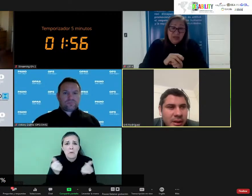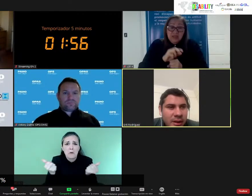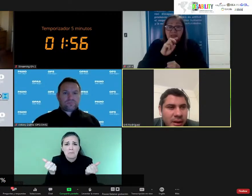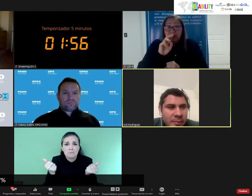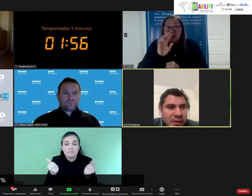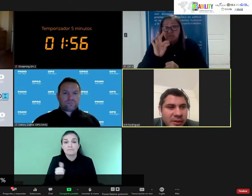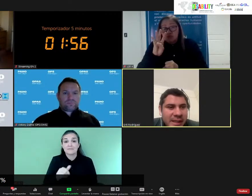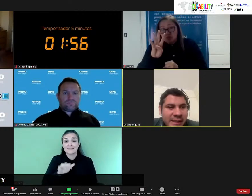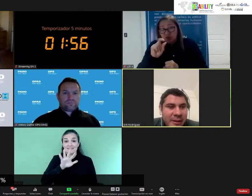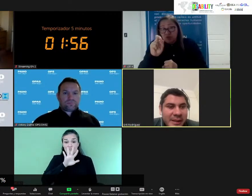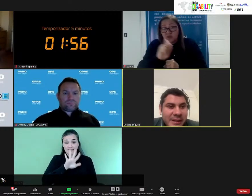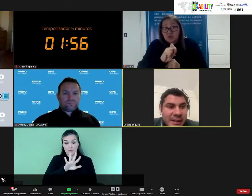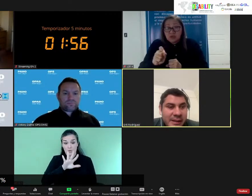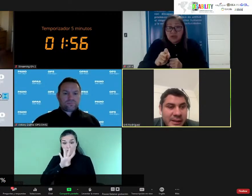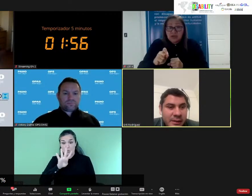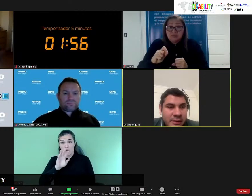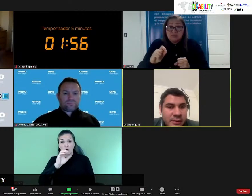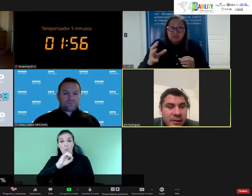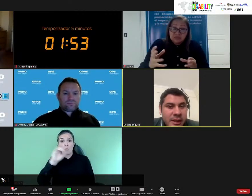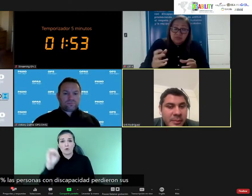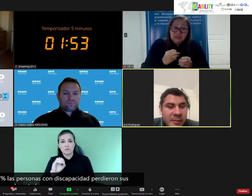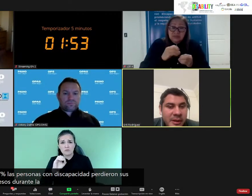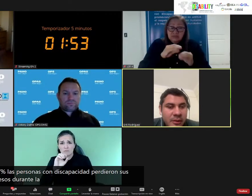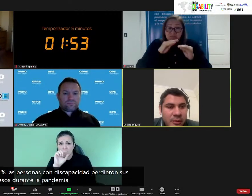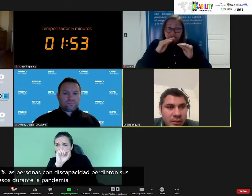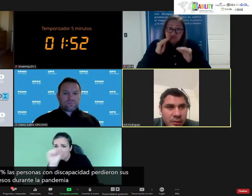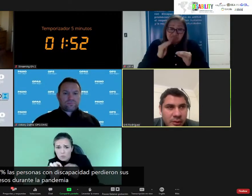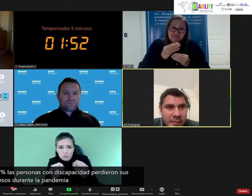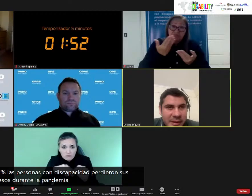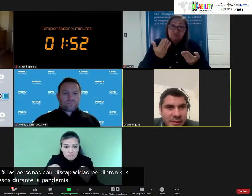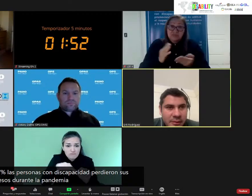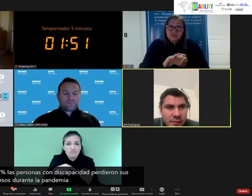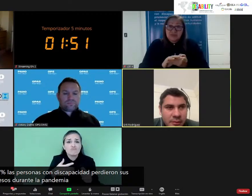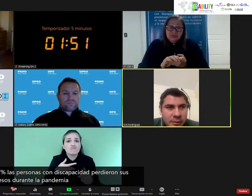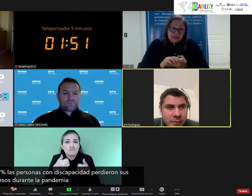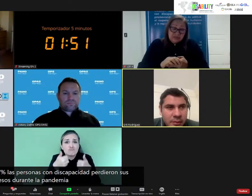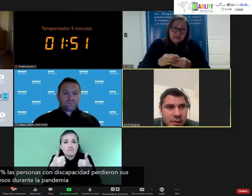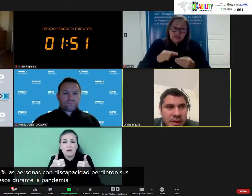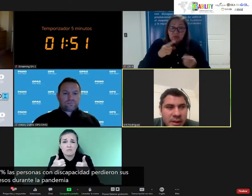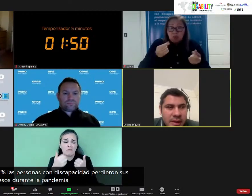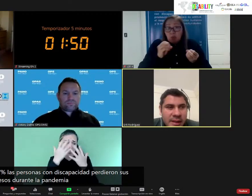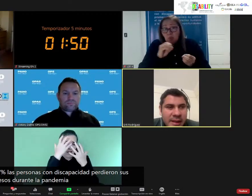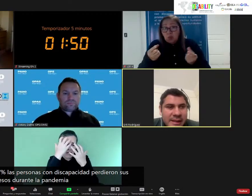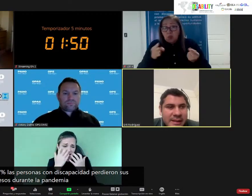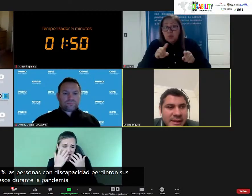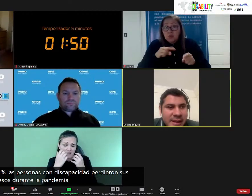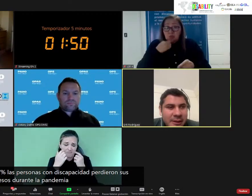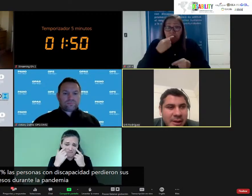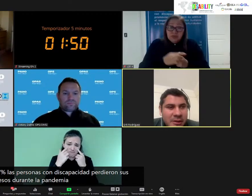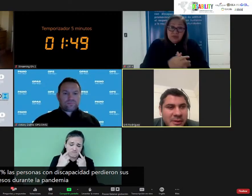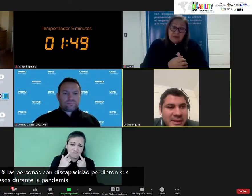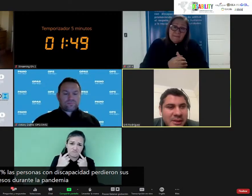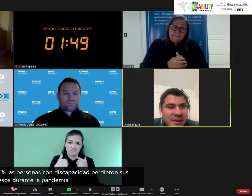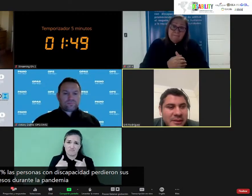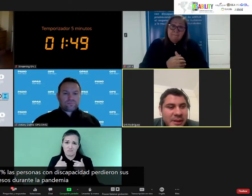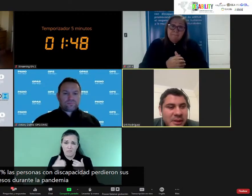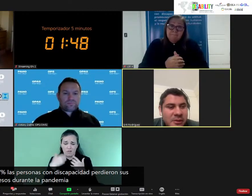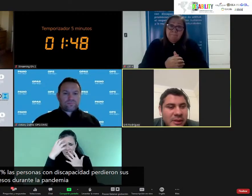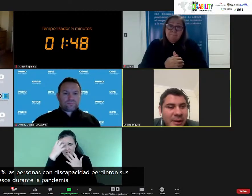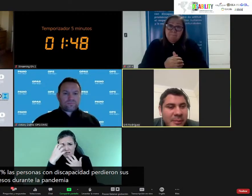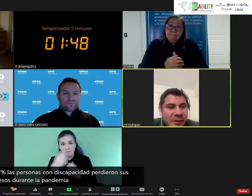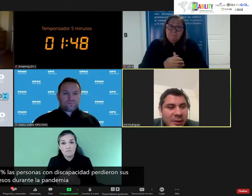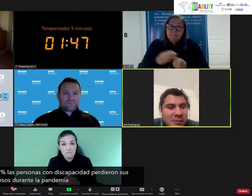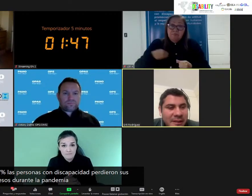74 answered that they were sadder depressed or that